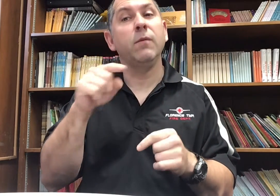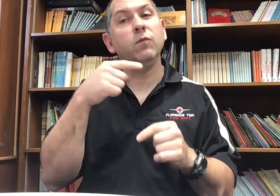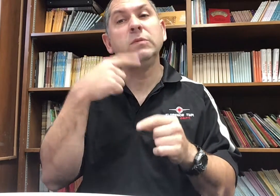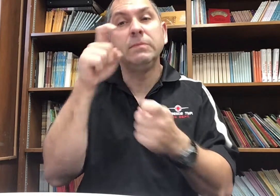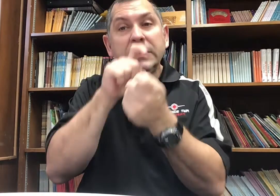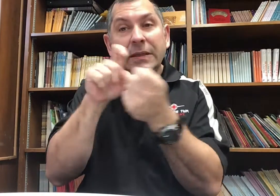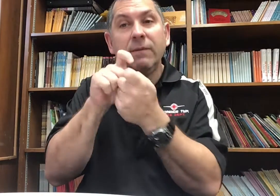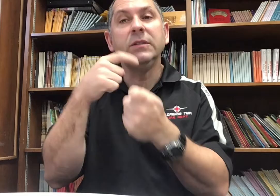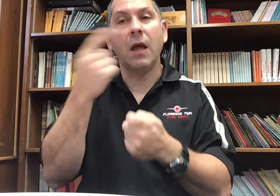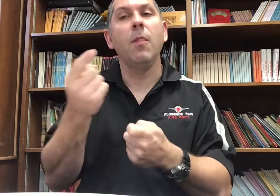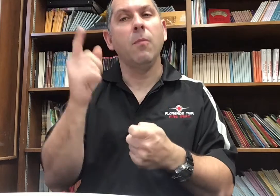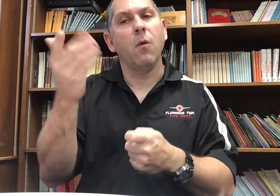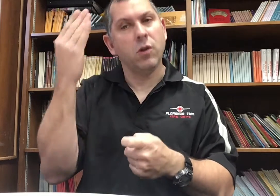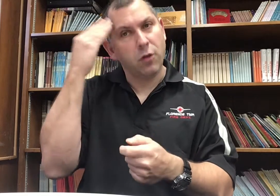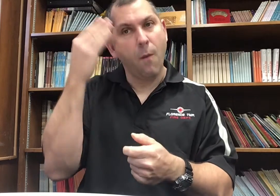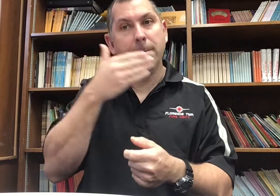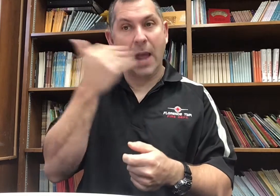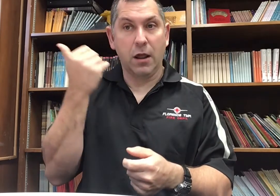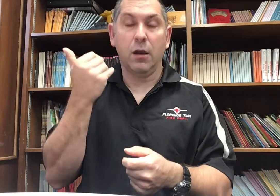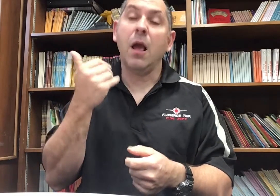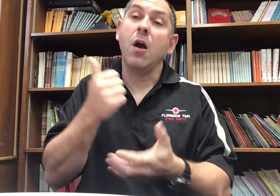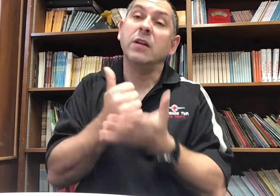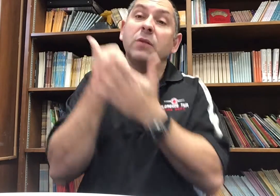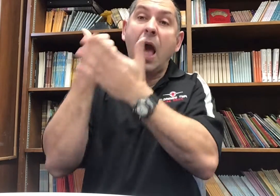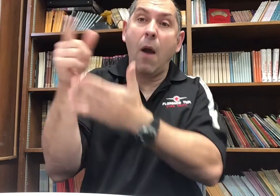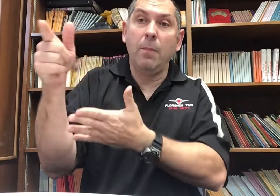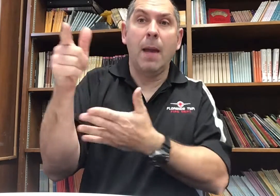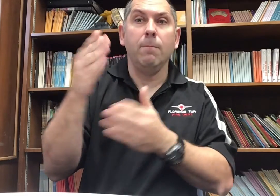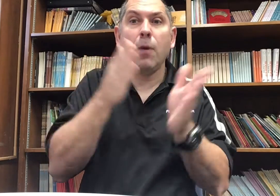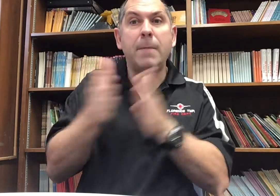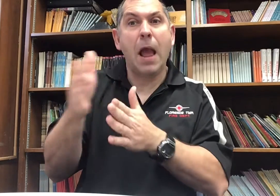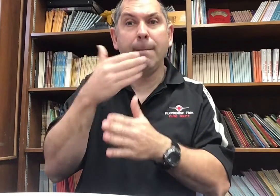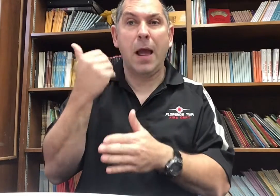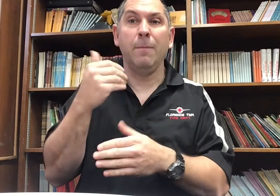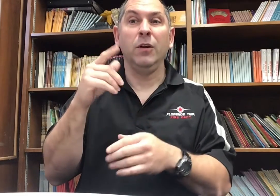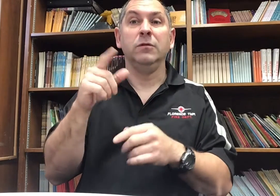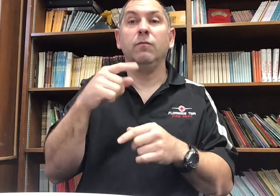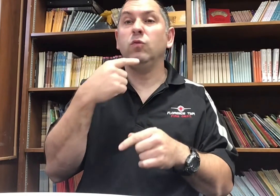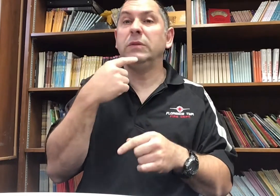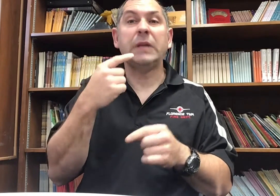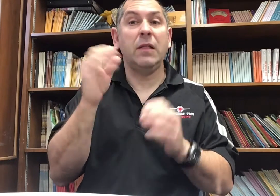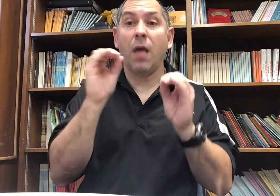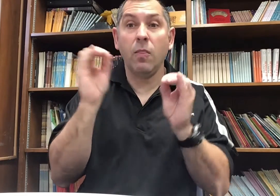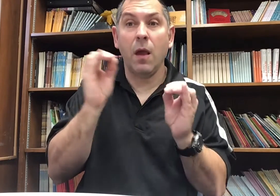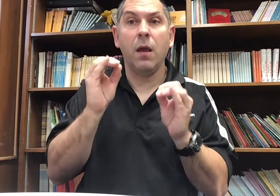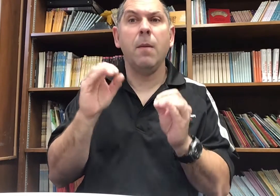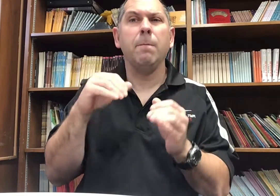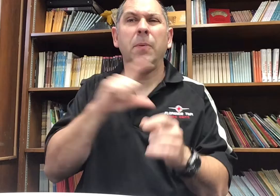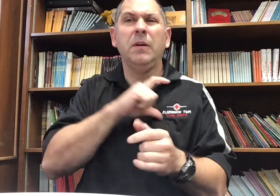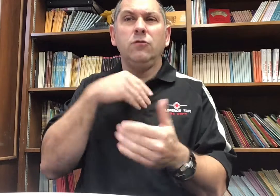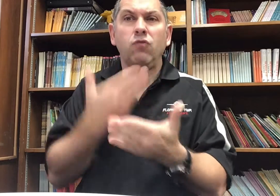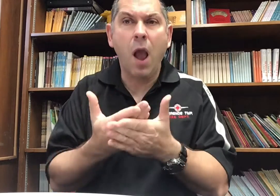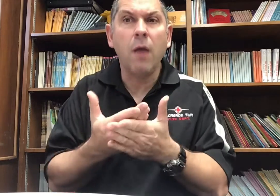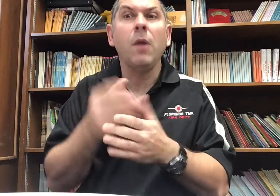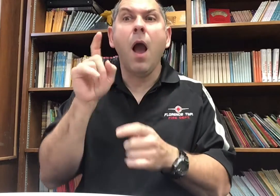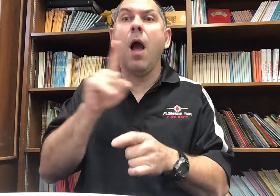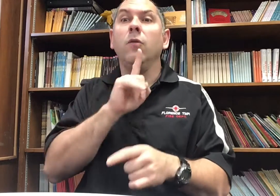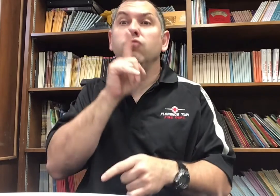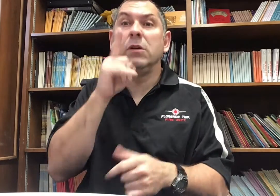A lot of times it's always the police that arrive first, but it's helpful information for them to be more prepared about the